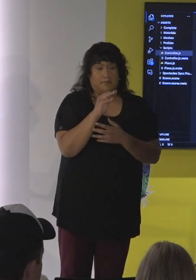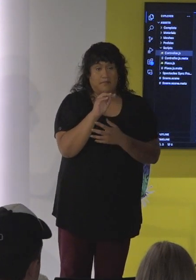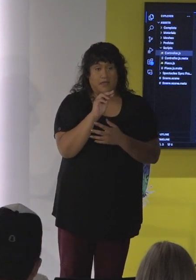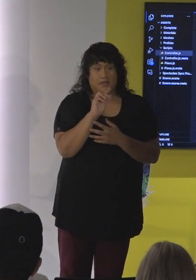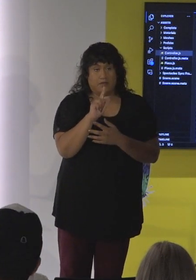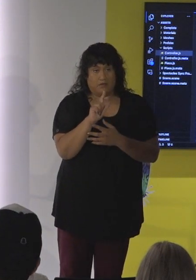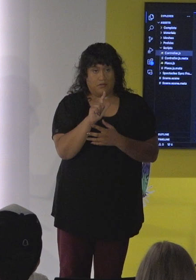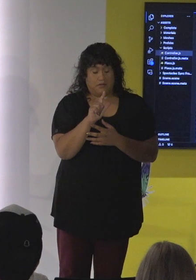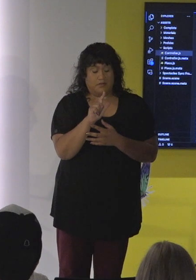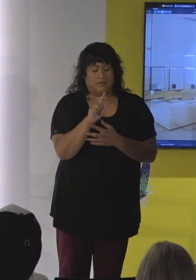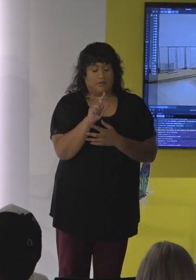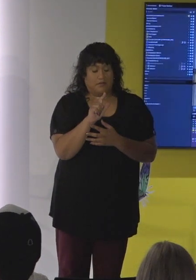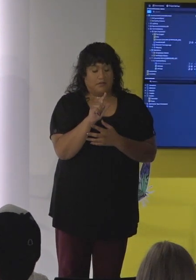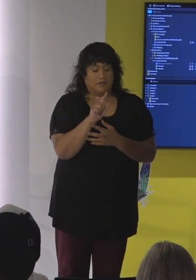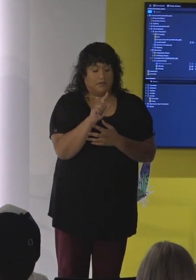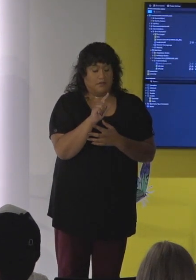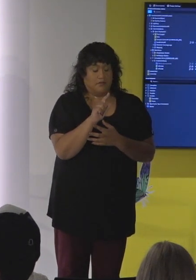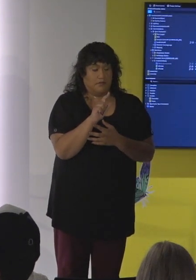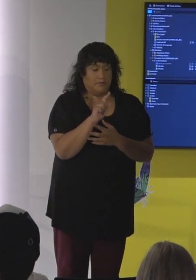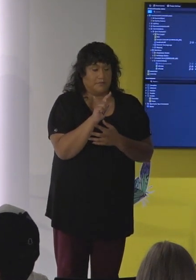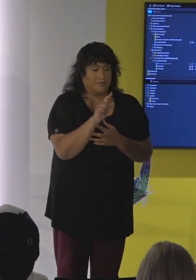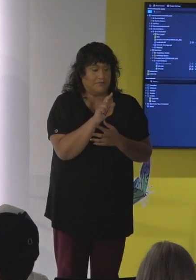typo.